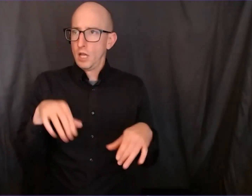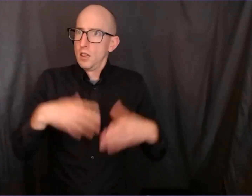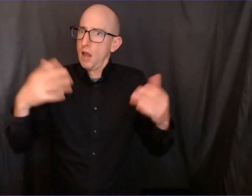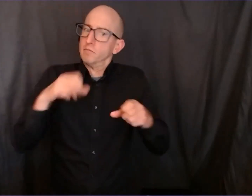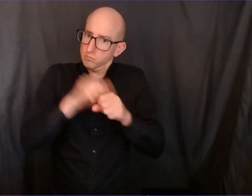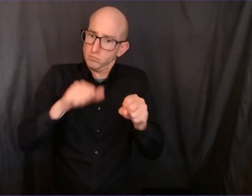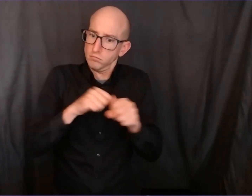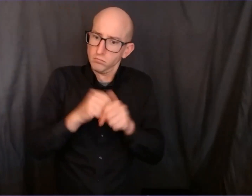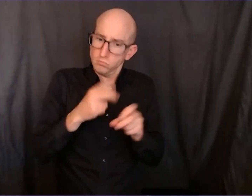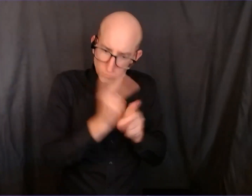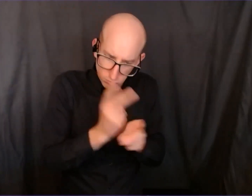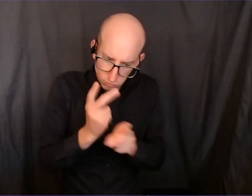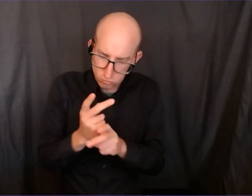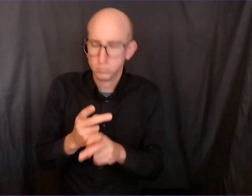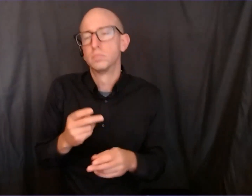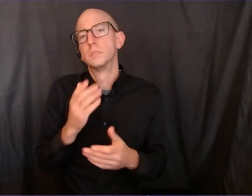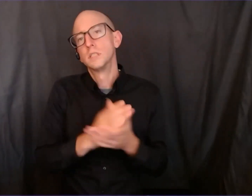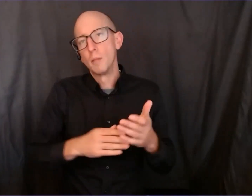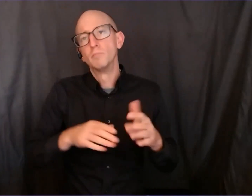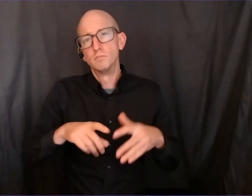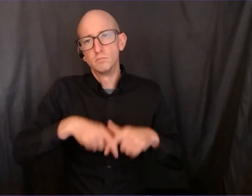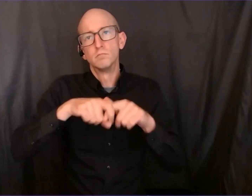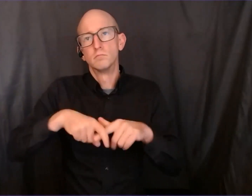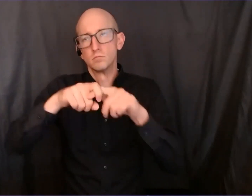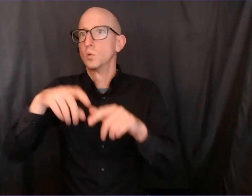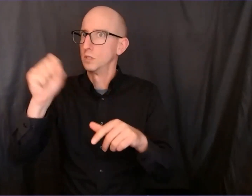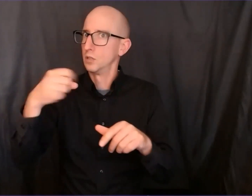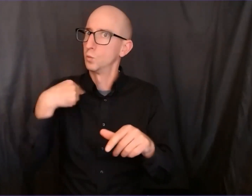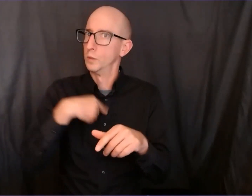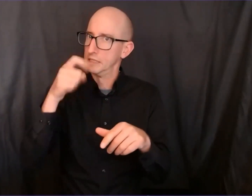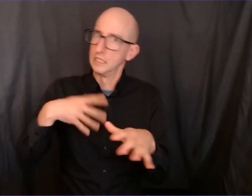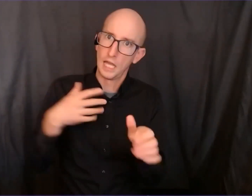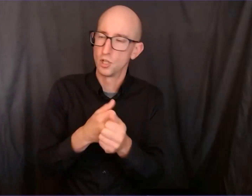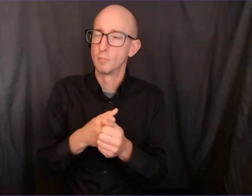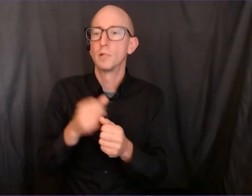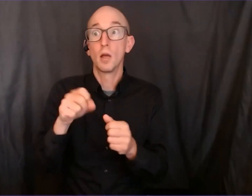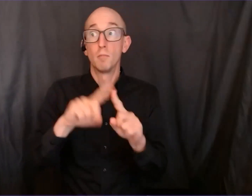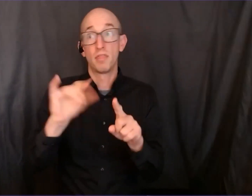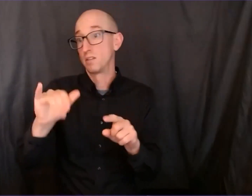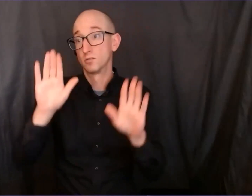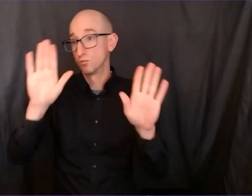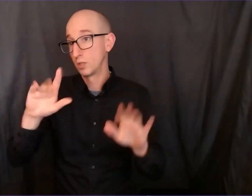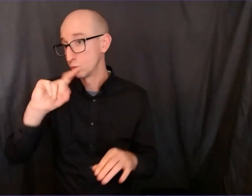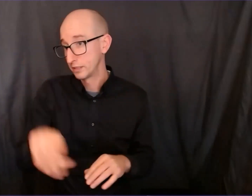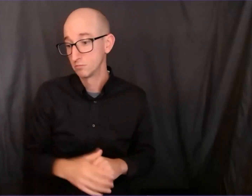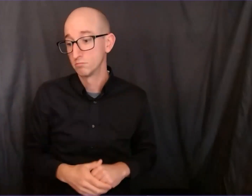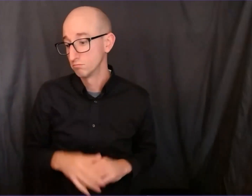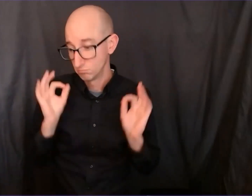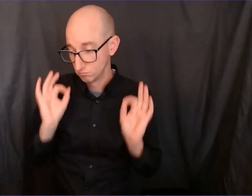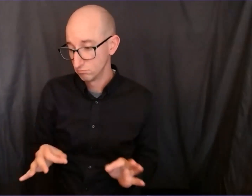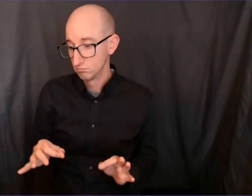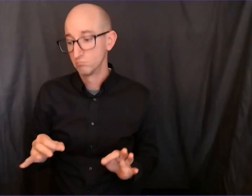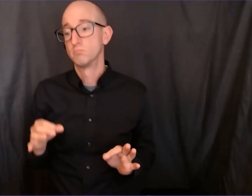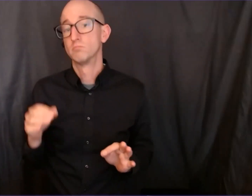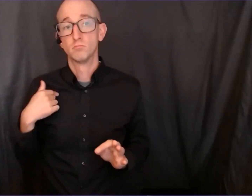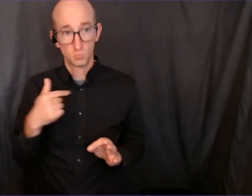some lapse in time, so we do really need to catch up with one another. But I think that is a great question, and it would certainly be something to